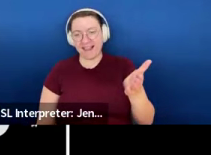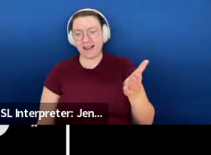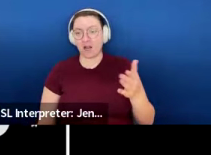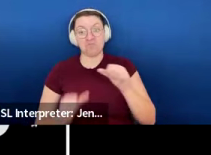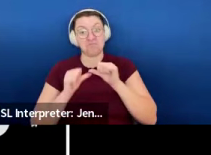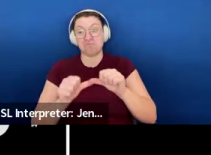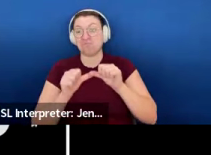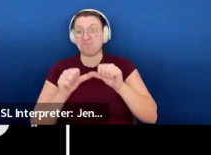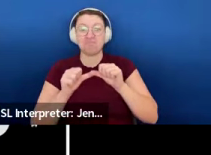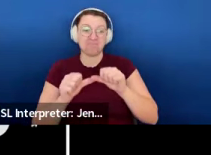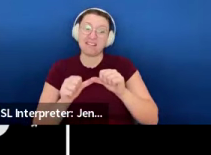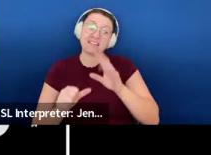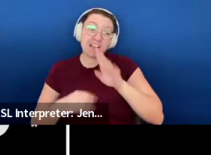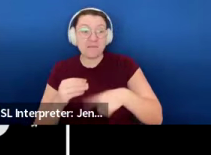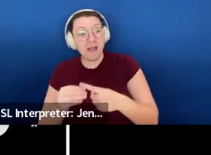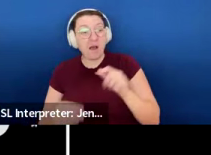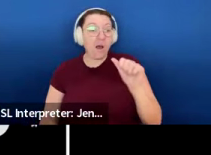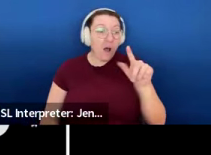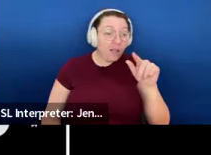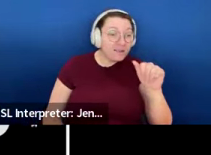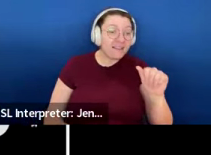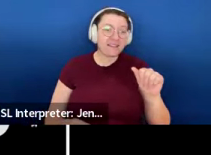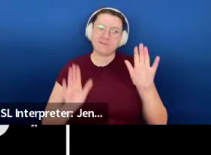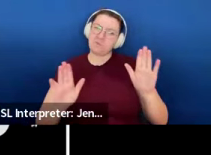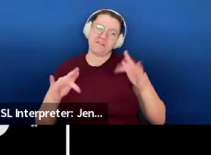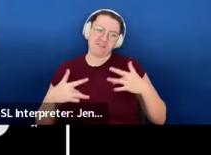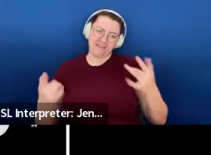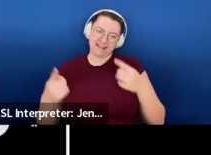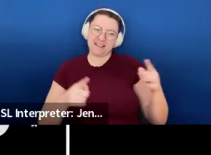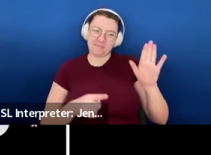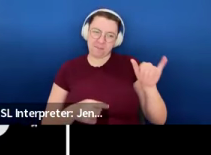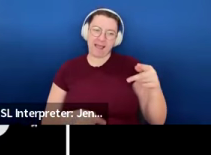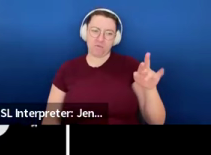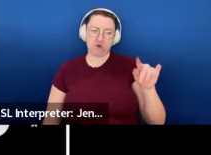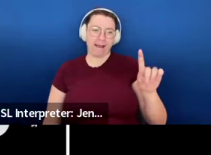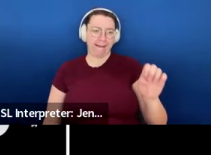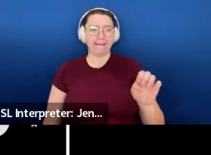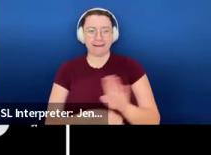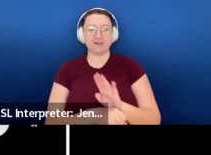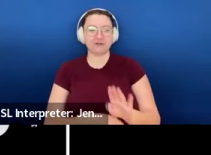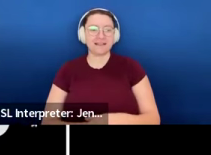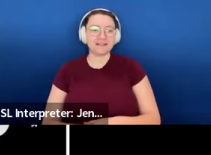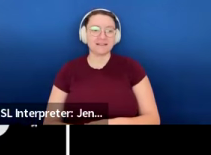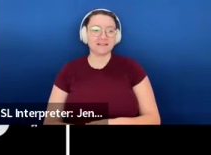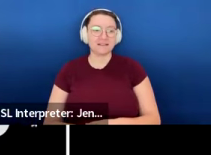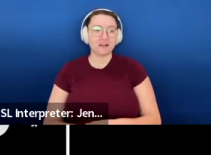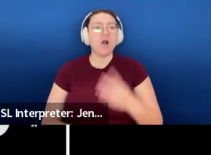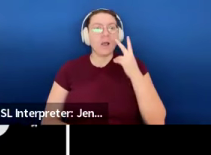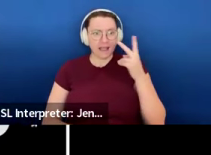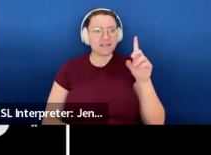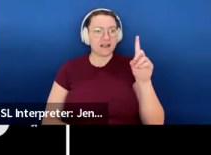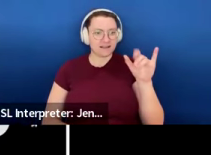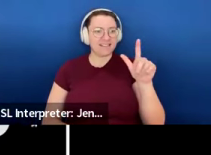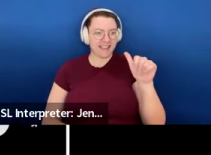nonstop talking about Alta and the wonderful event that was taking place by Pride. So happy to Cool. be I there. saw that, and then Darlyn was on the